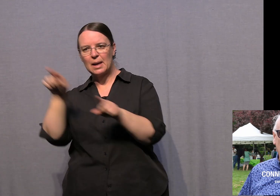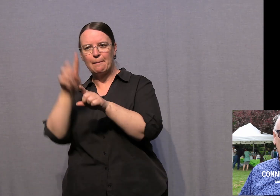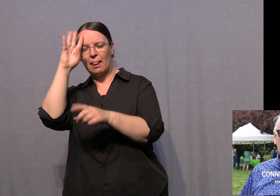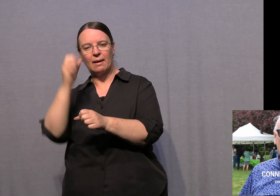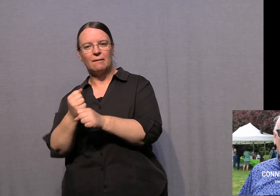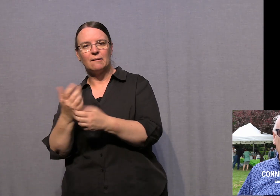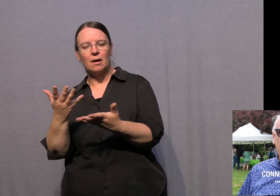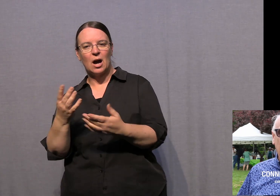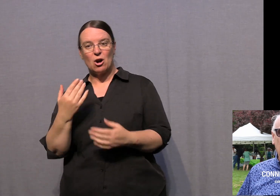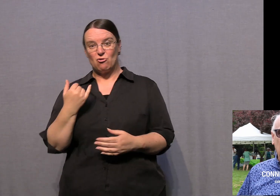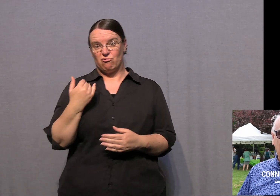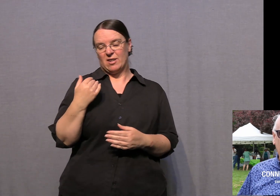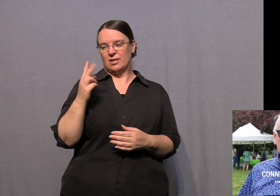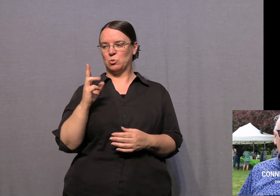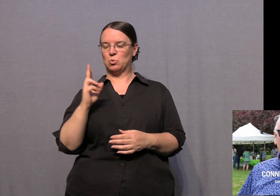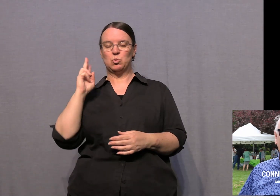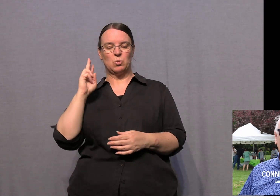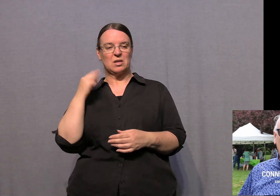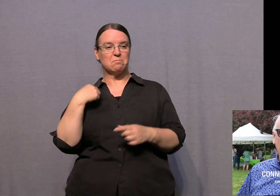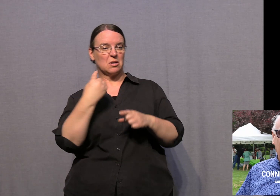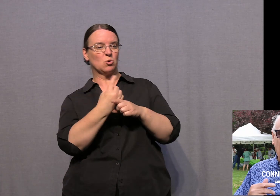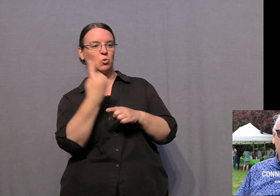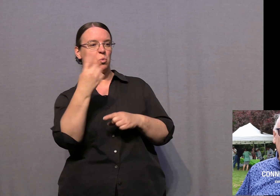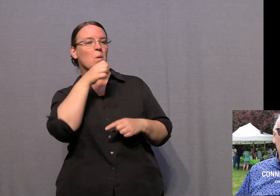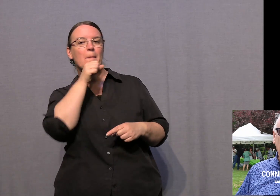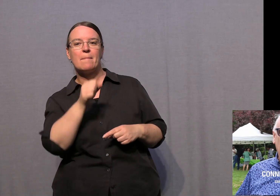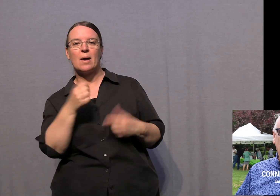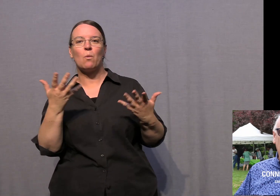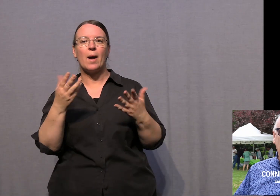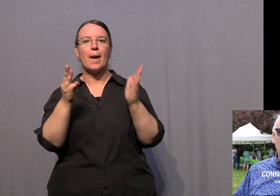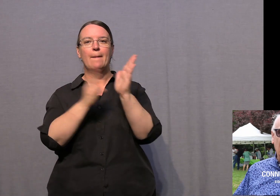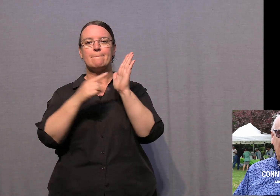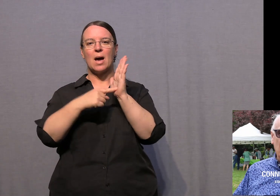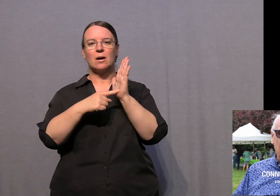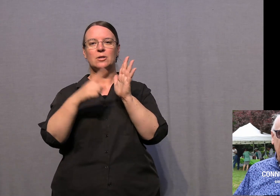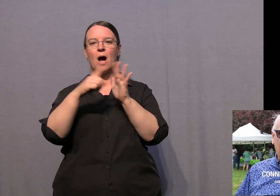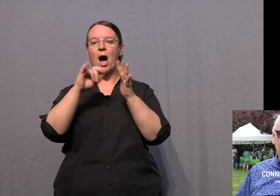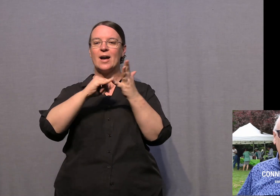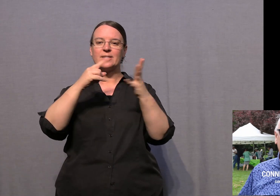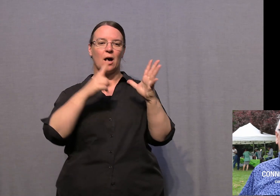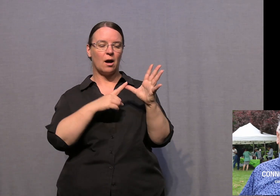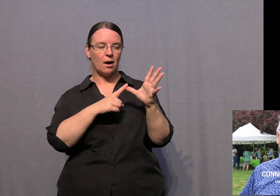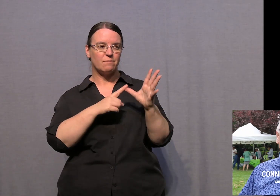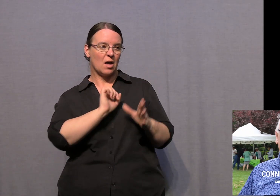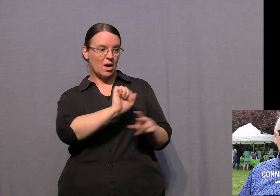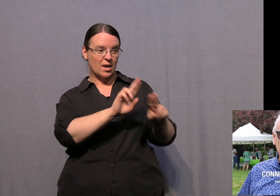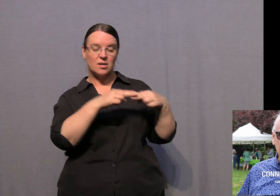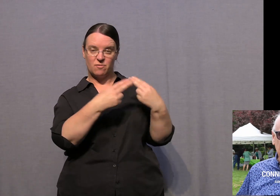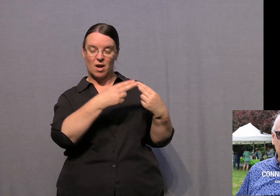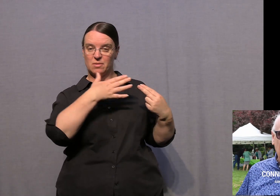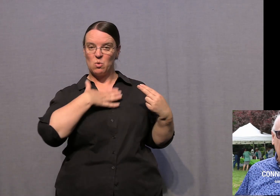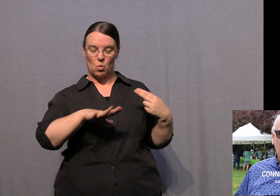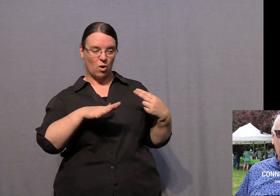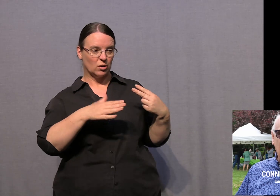last 2 weeks, I've spoken to a man who was in Mount Isa. His family want to start a